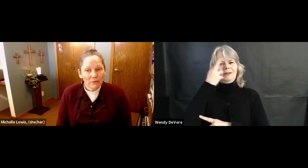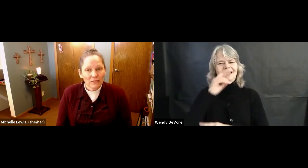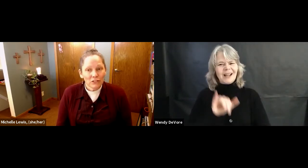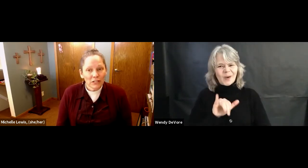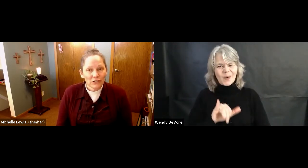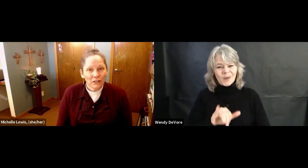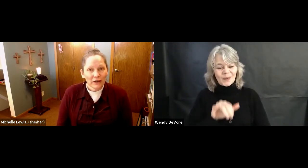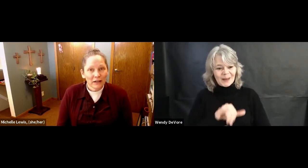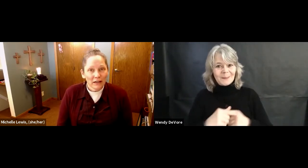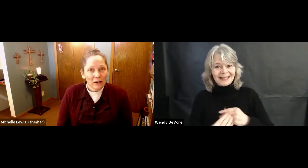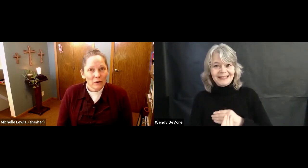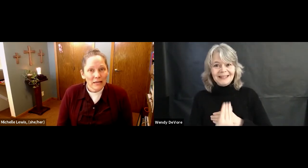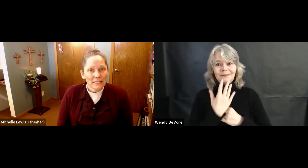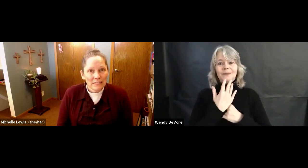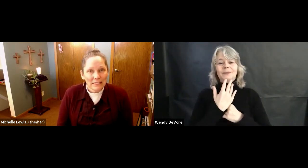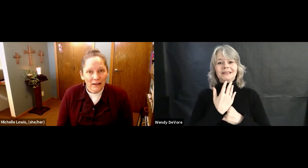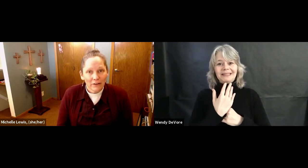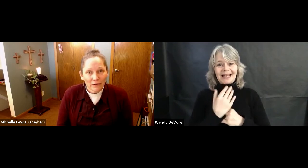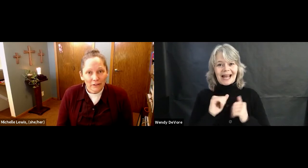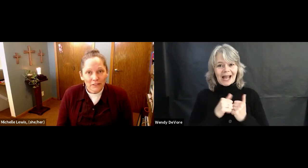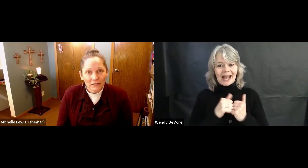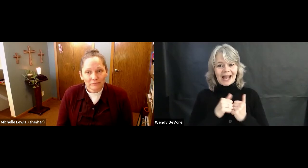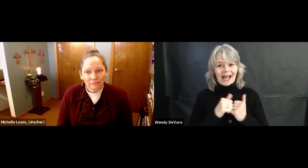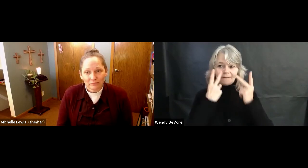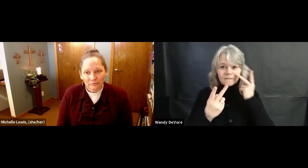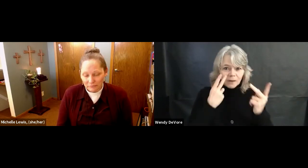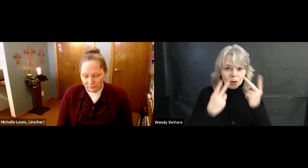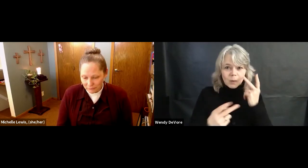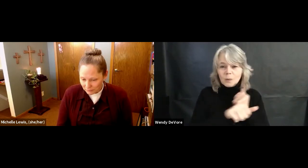That might be changing how I see others.